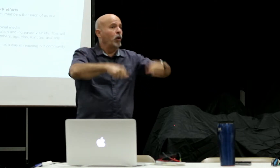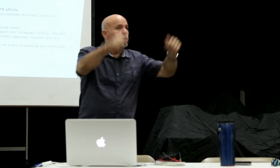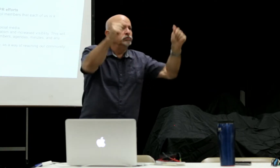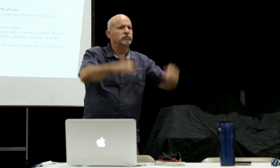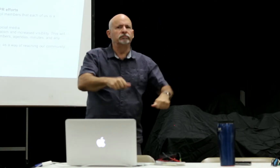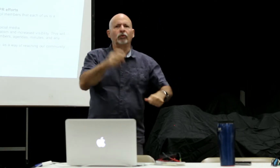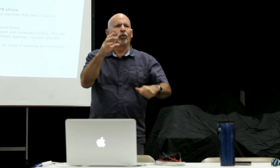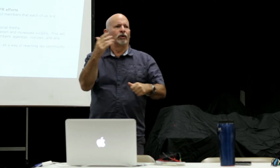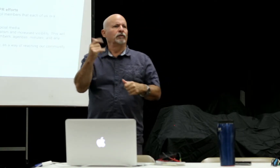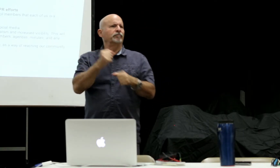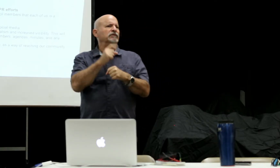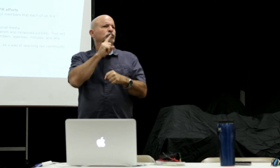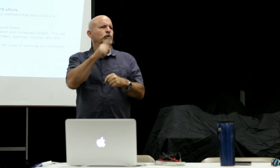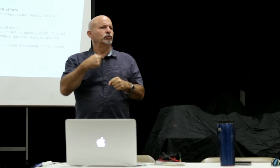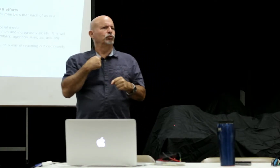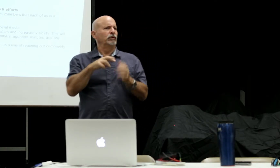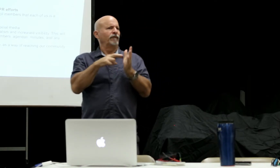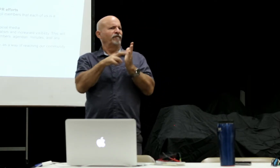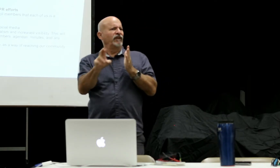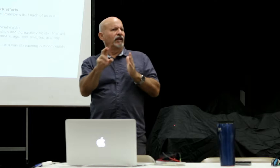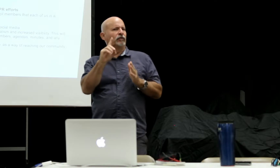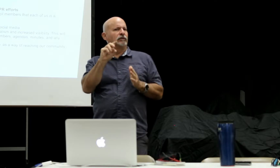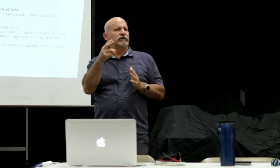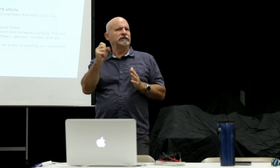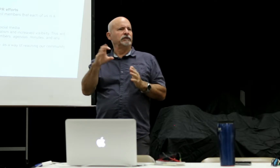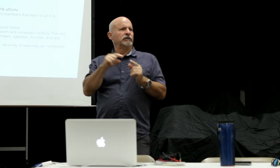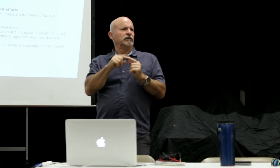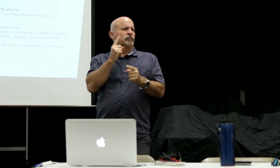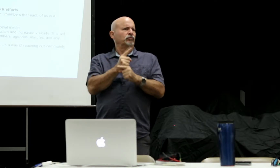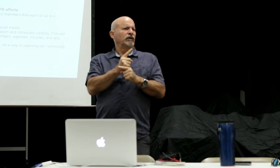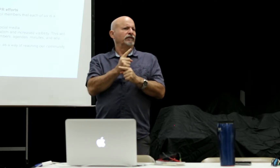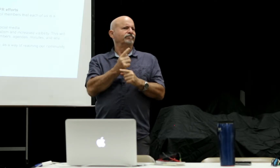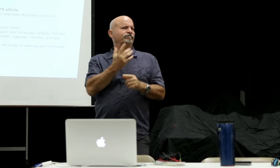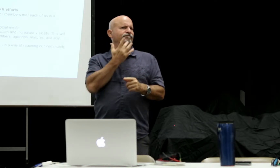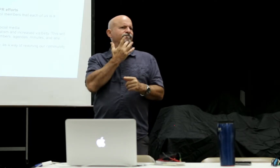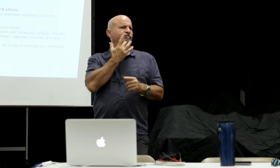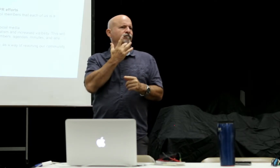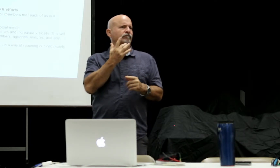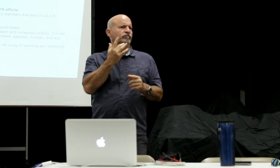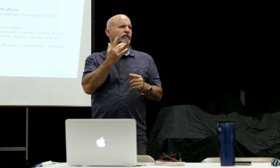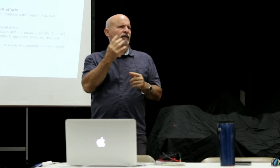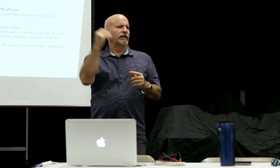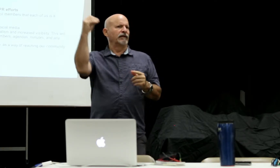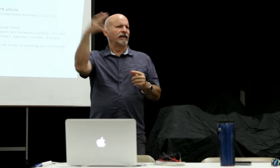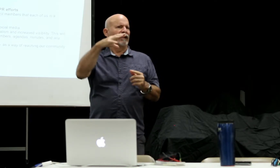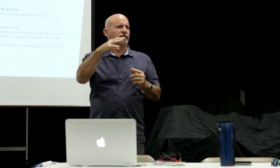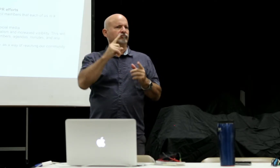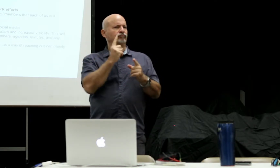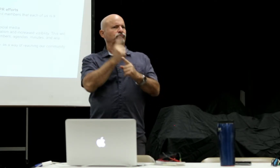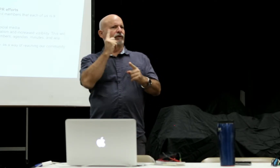must have those posted, or they must be made public so that people can see and make sure that we are handling